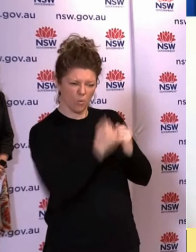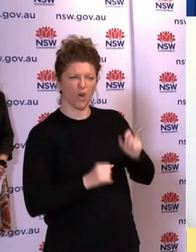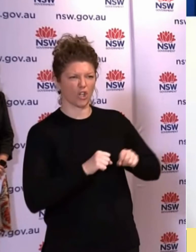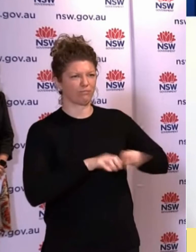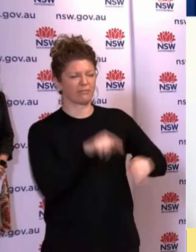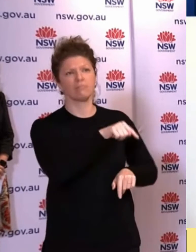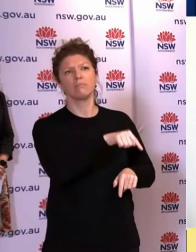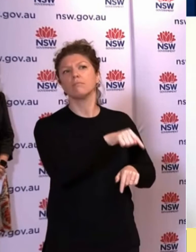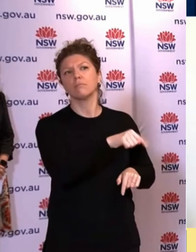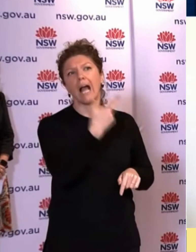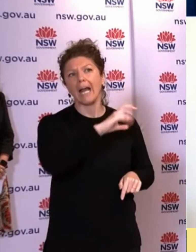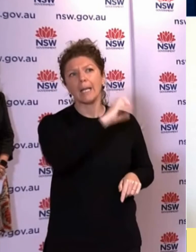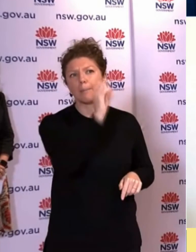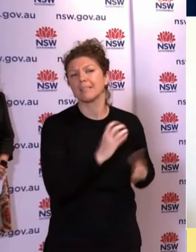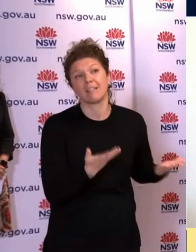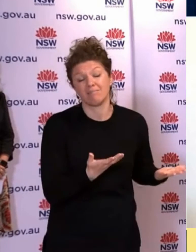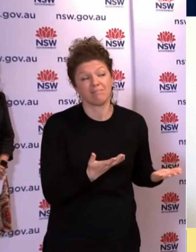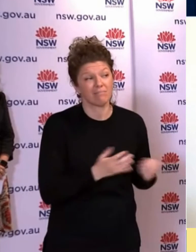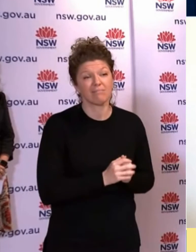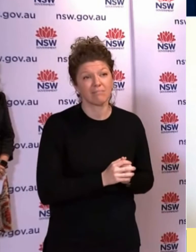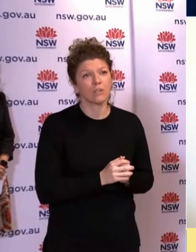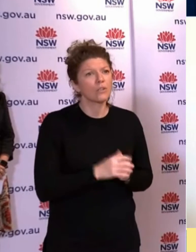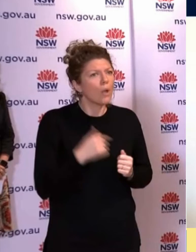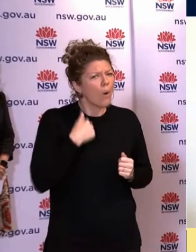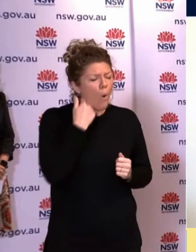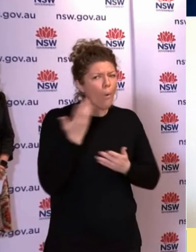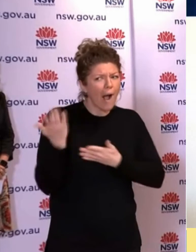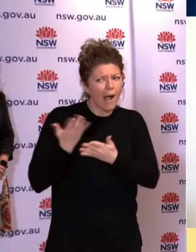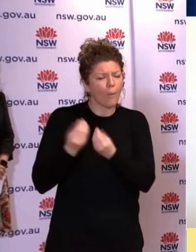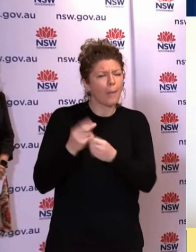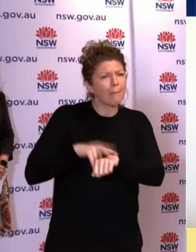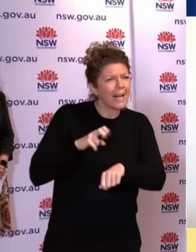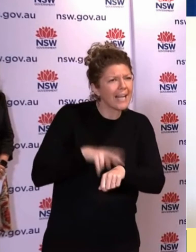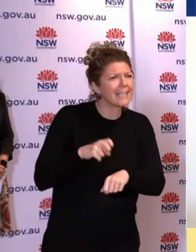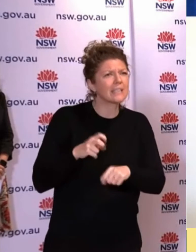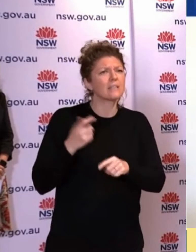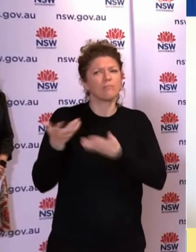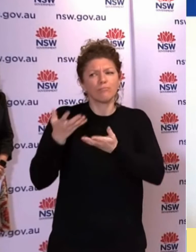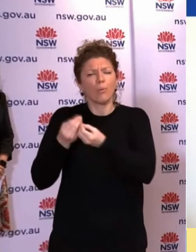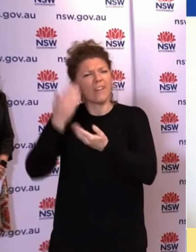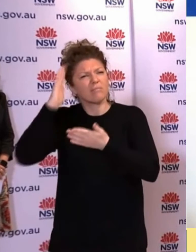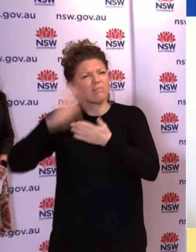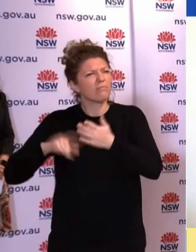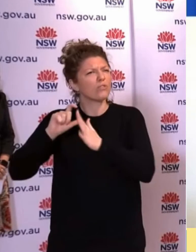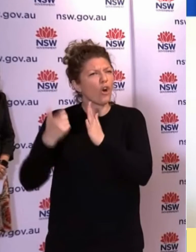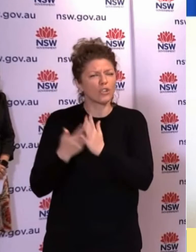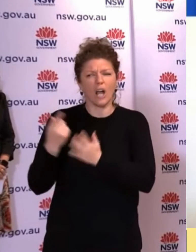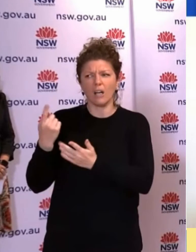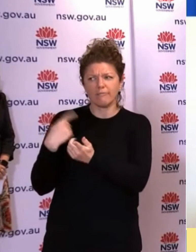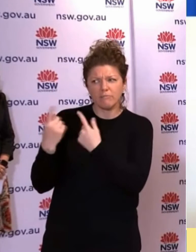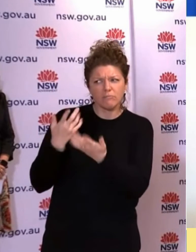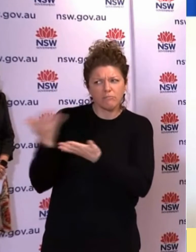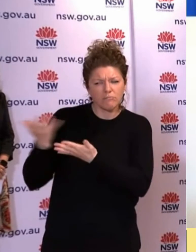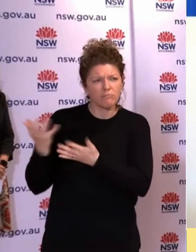and the police are constantly working with us to try and look at what we might be able to do in regard to those areas that may come down to zero or